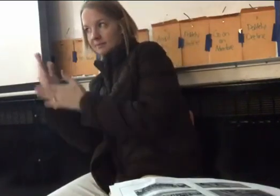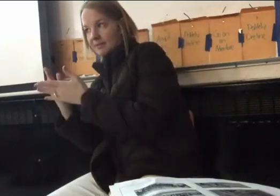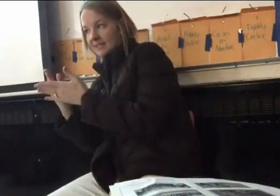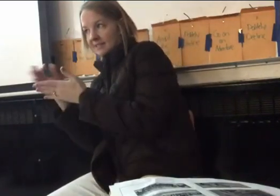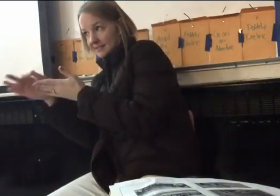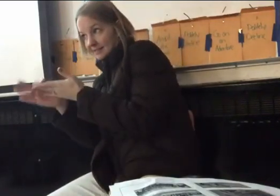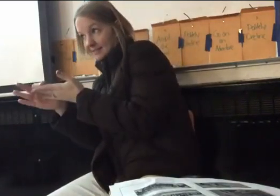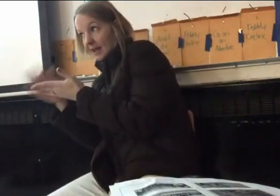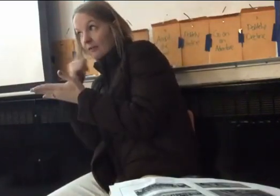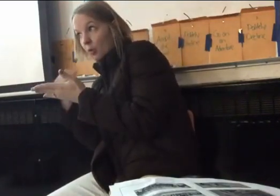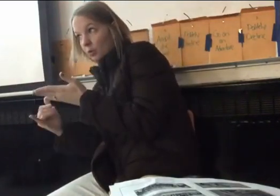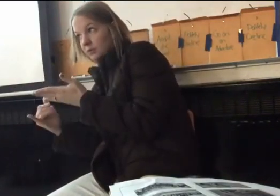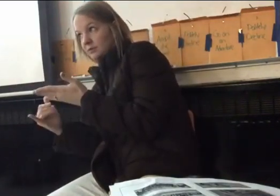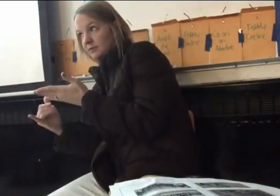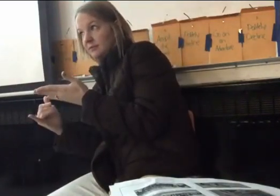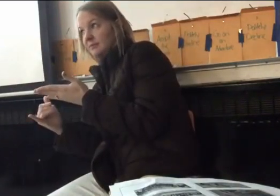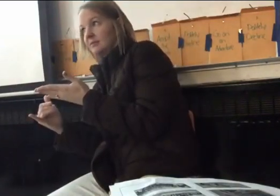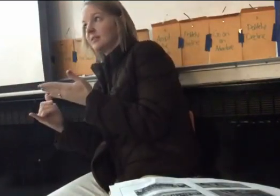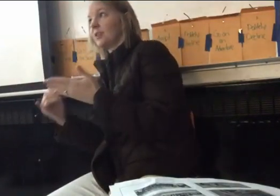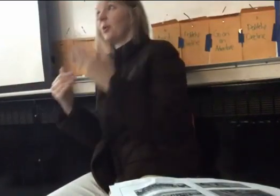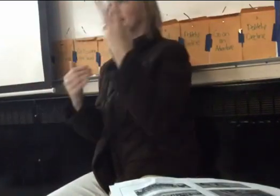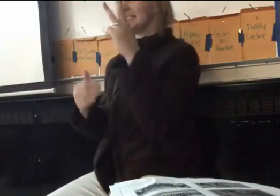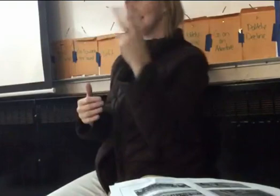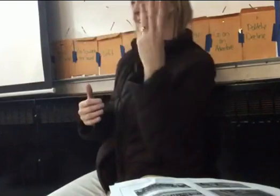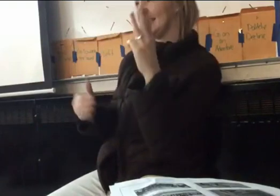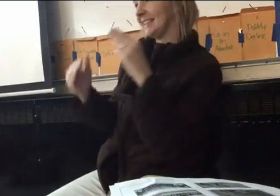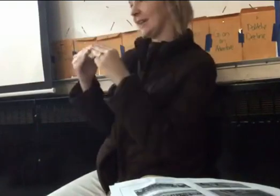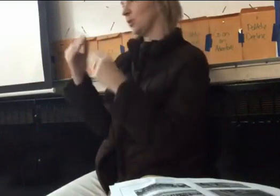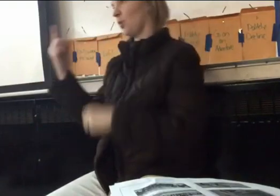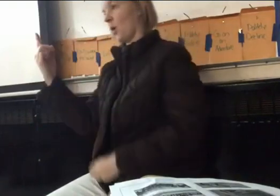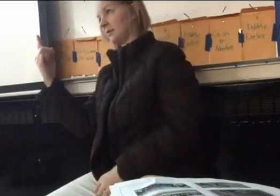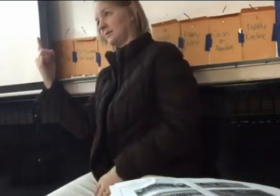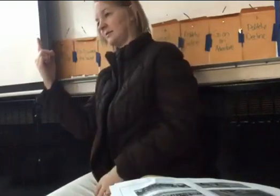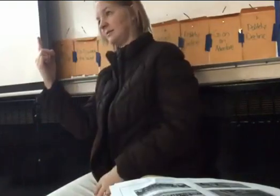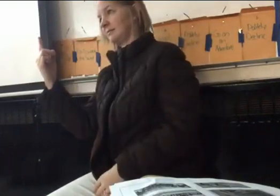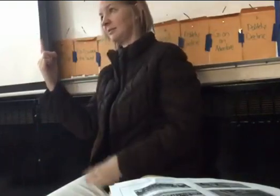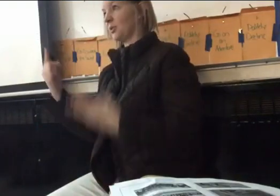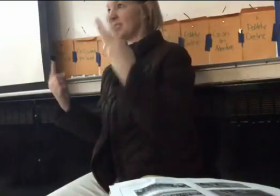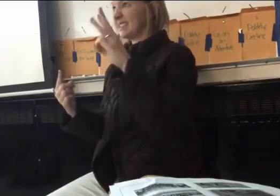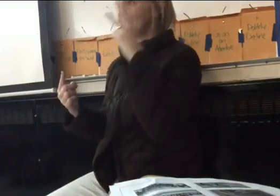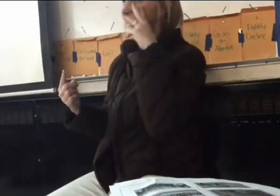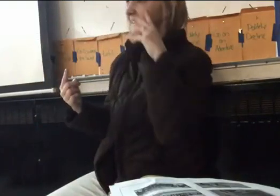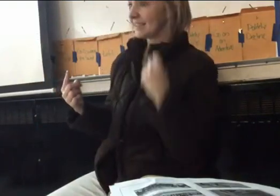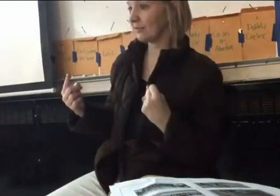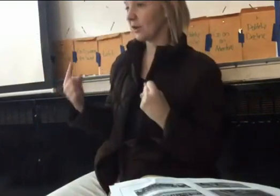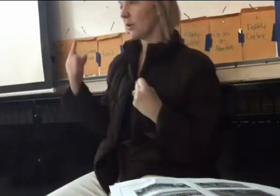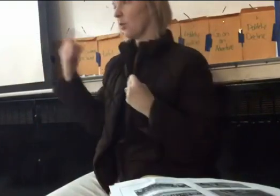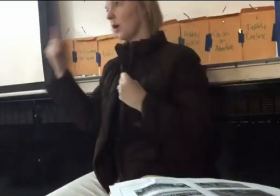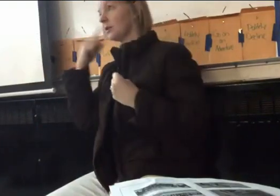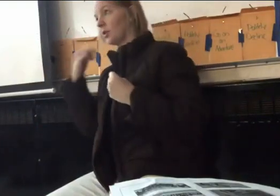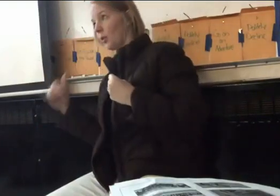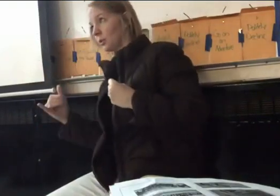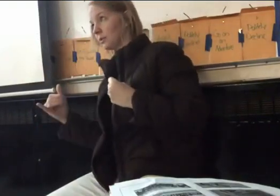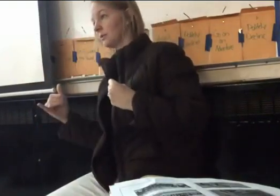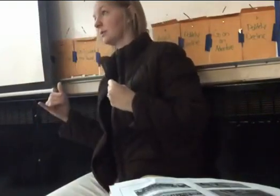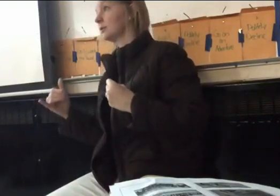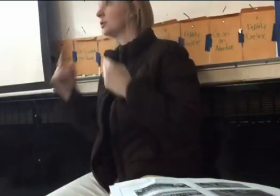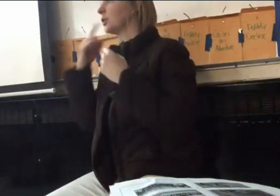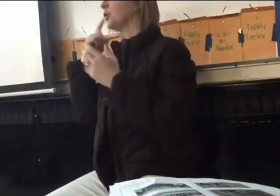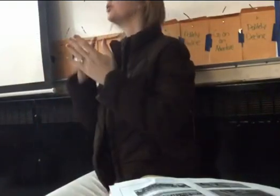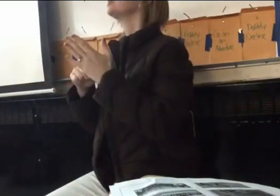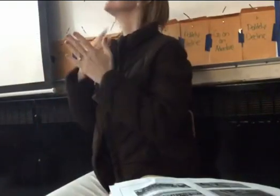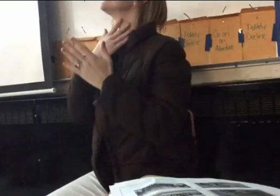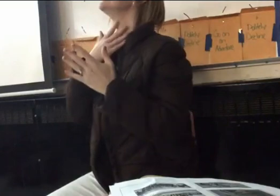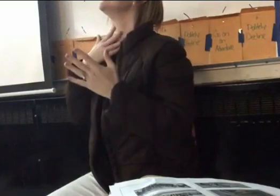16 to 1 ratio. Put in 16 pieces for 1 piece of gold. If you notice on the neck here, you actually have 16 pieces of